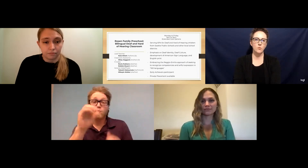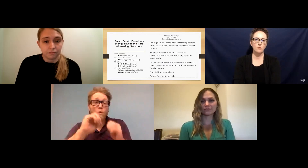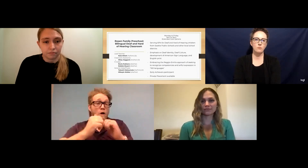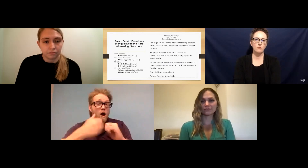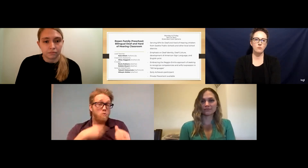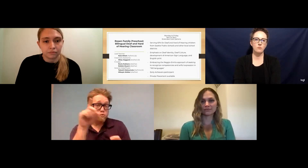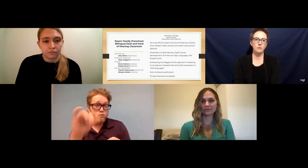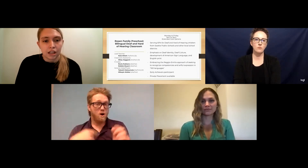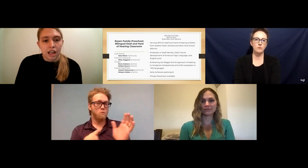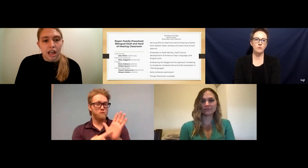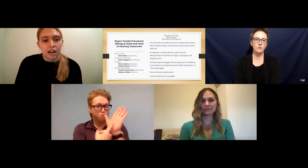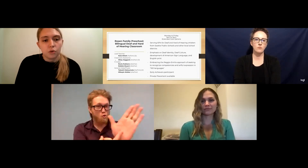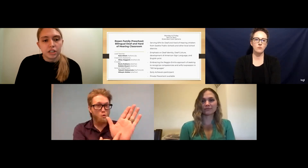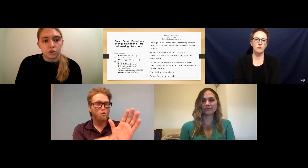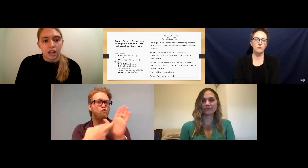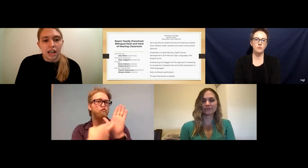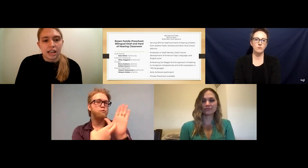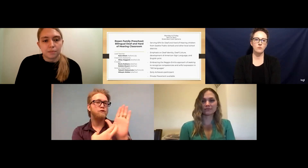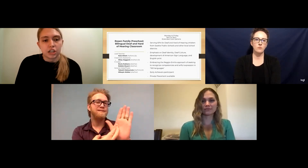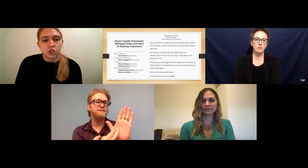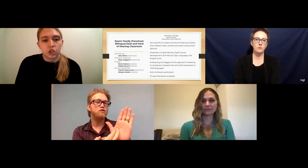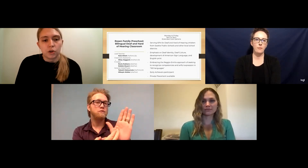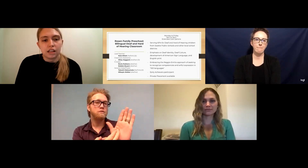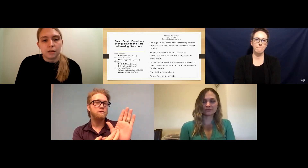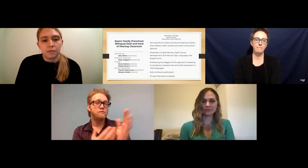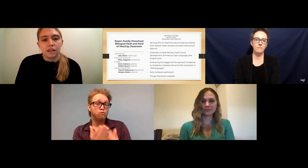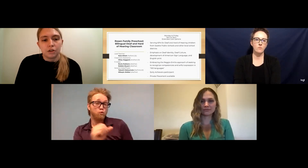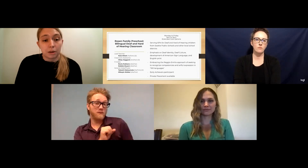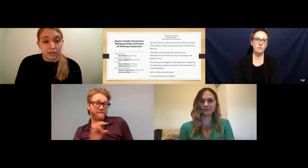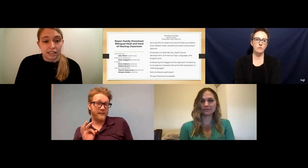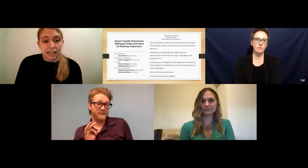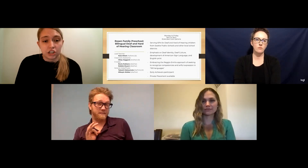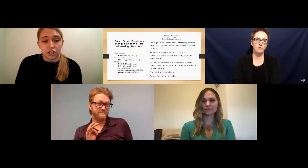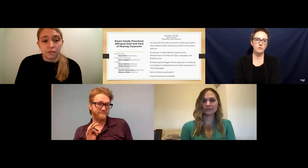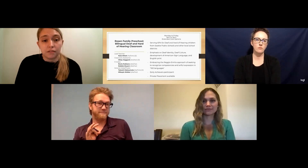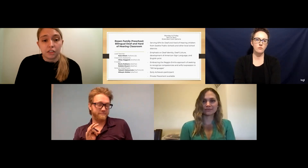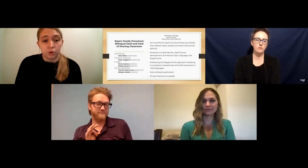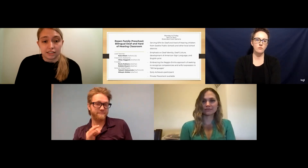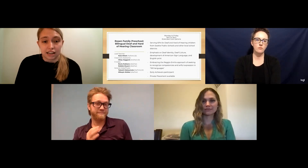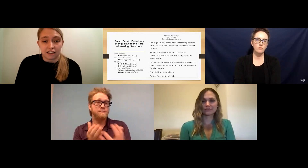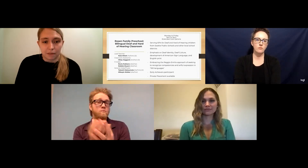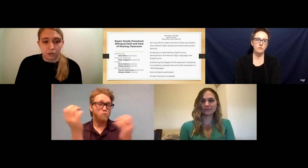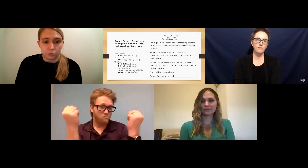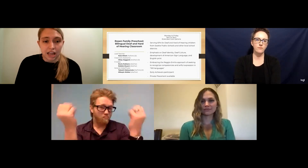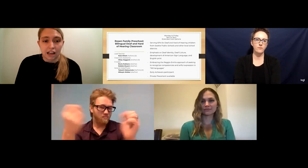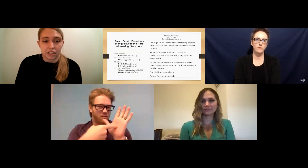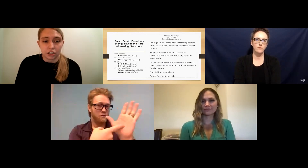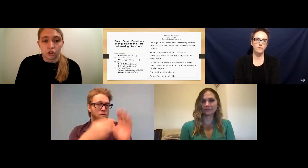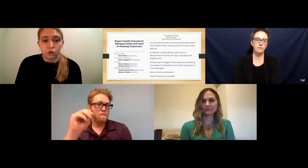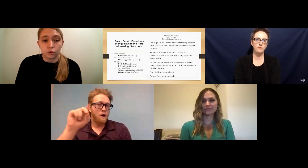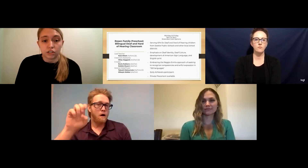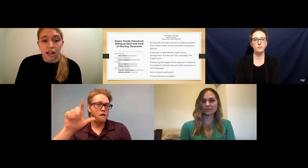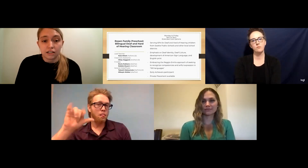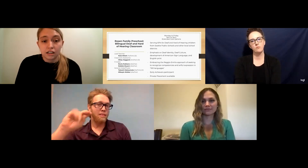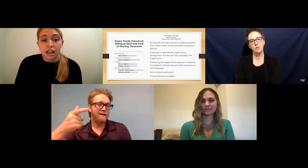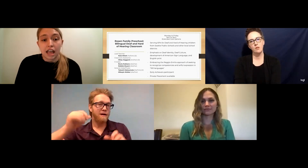own. And how we do that is by showing them representation through the staff members we have here,